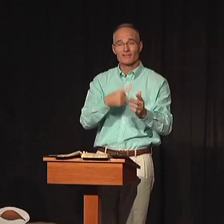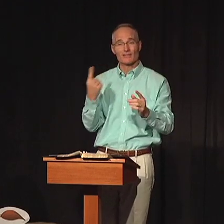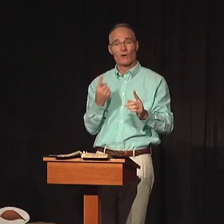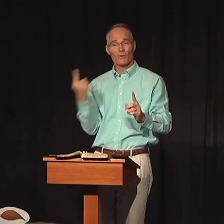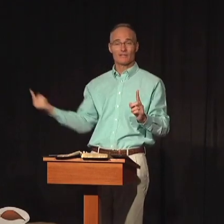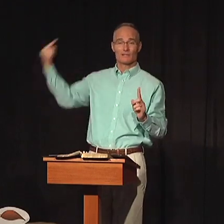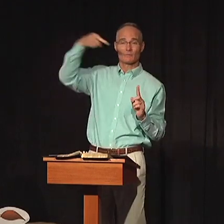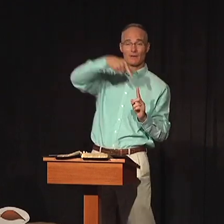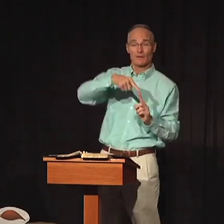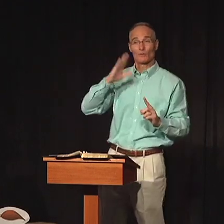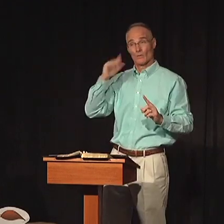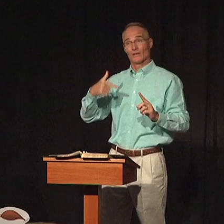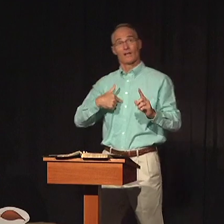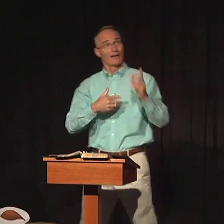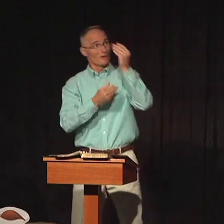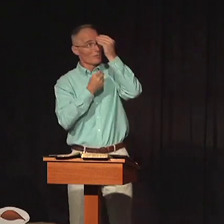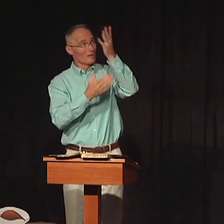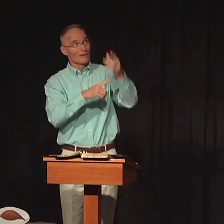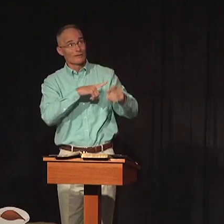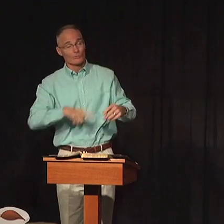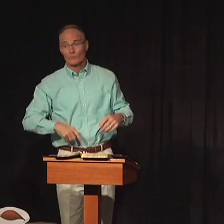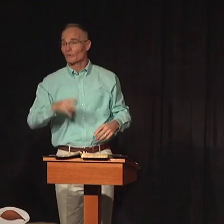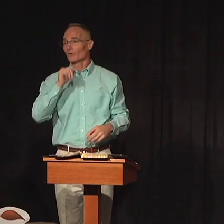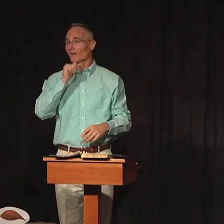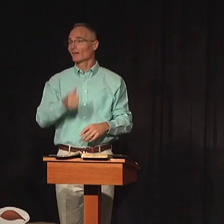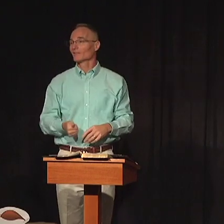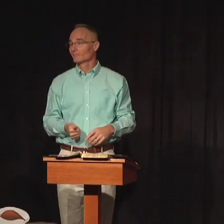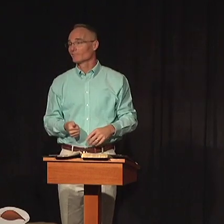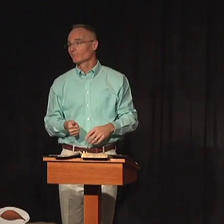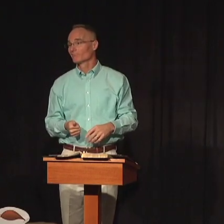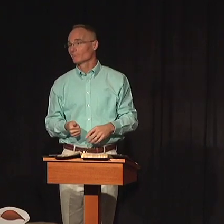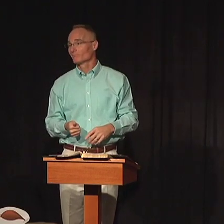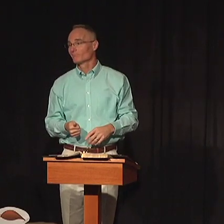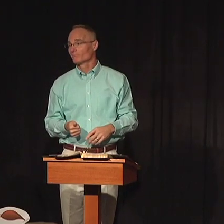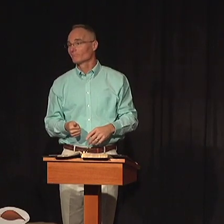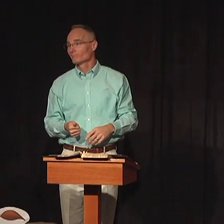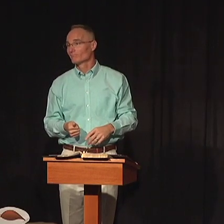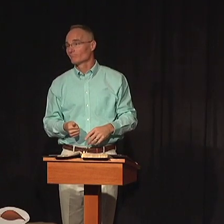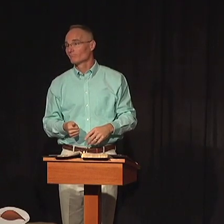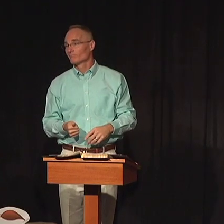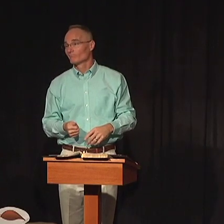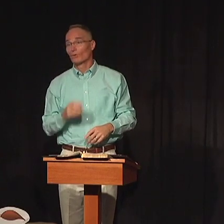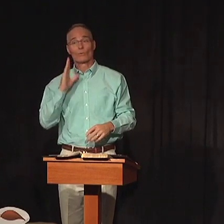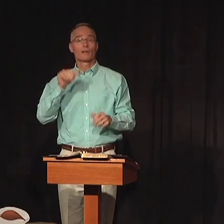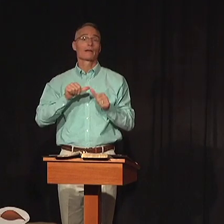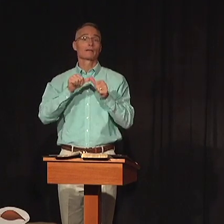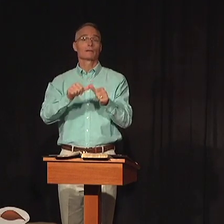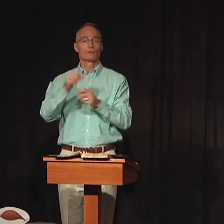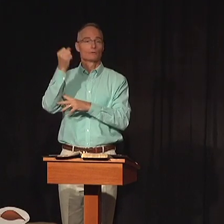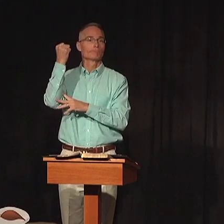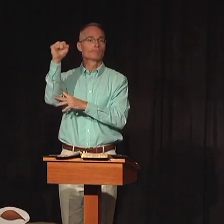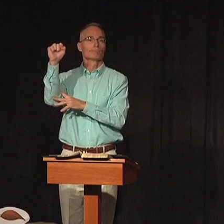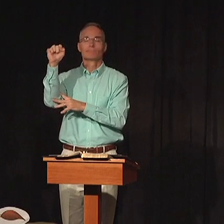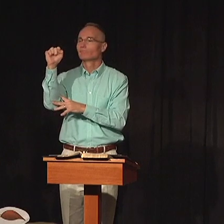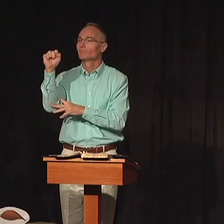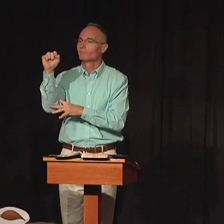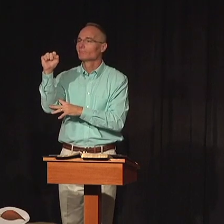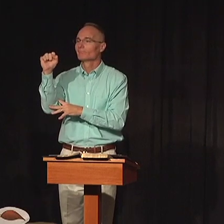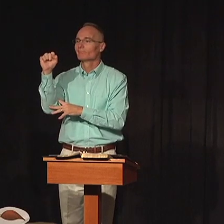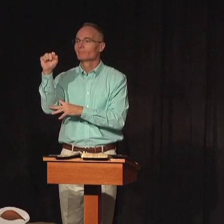to obedience. Did you notice that? It always comes back to obedience, whether we obey the Lord or not. And we can continue